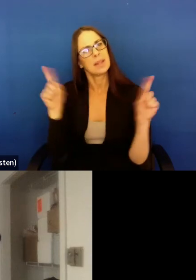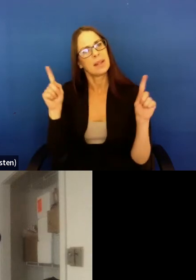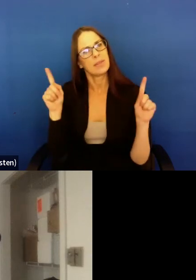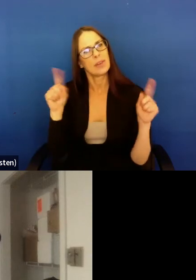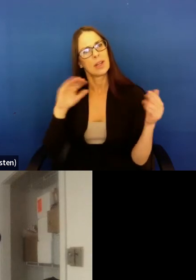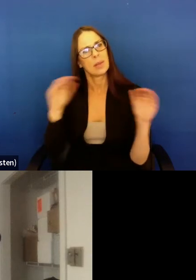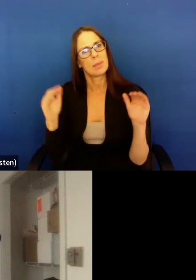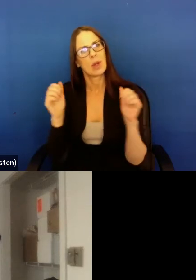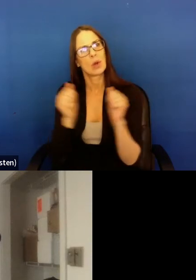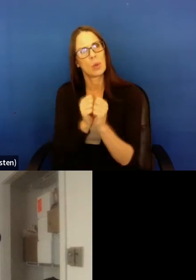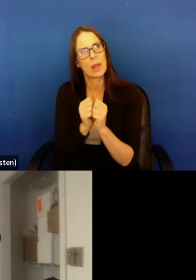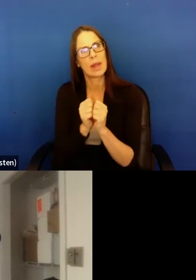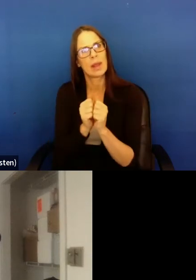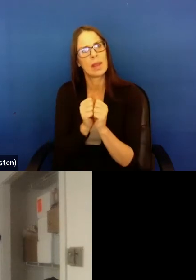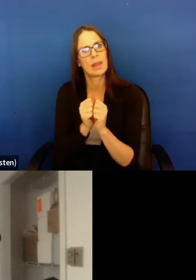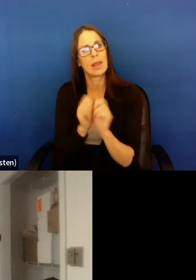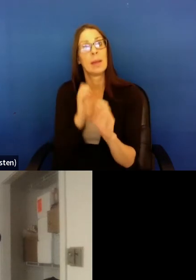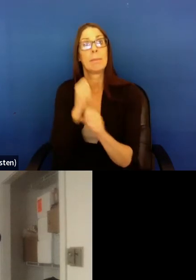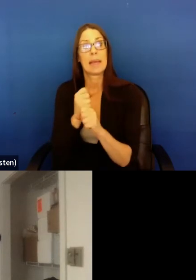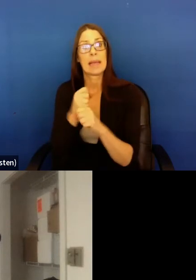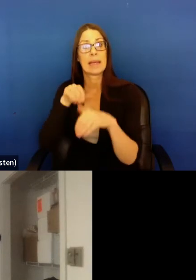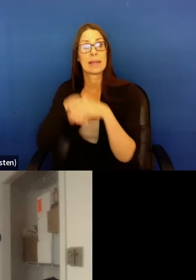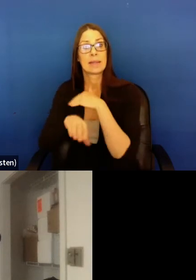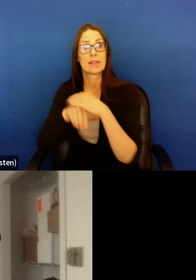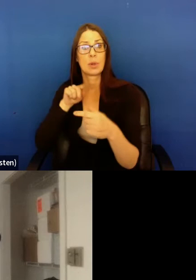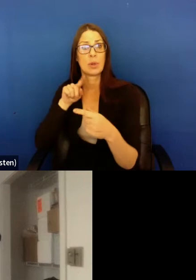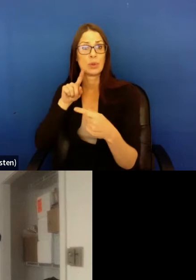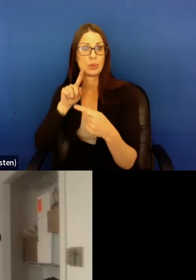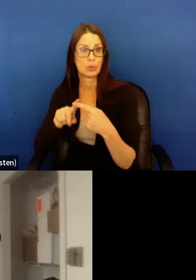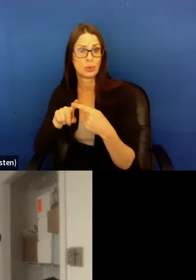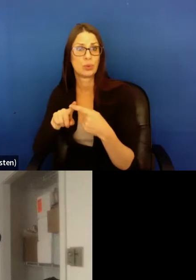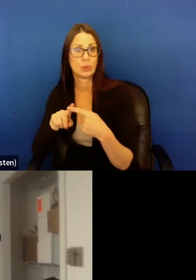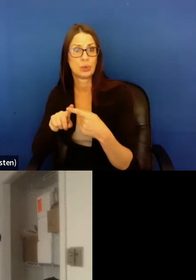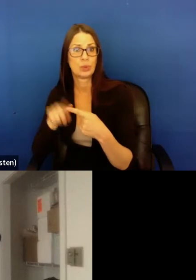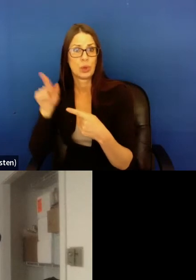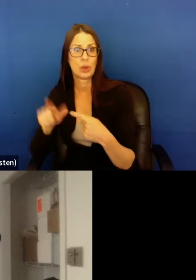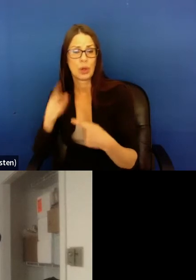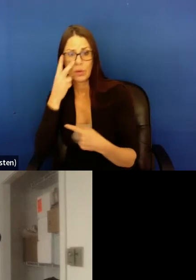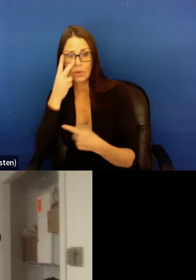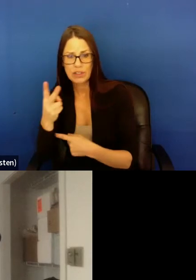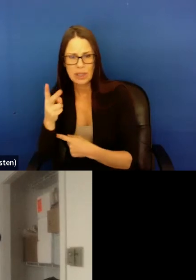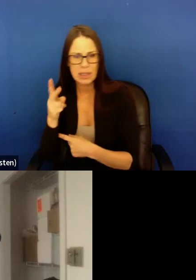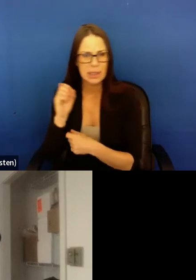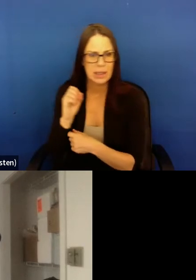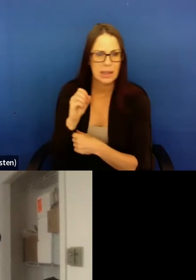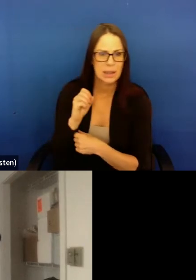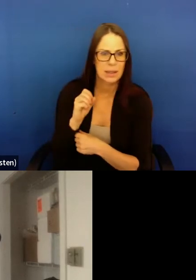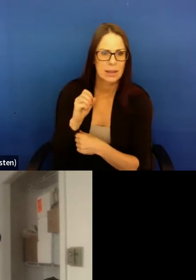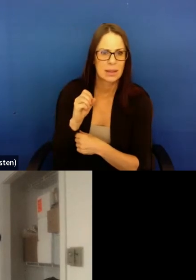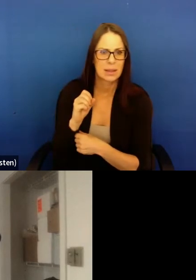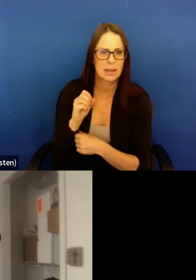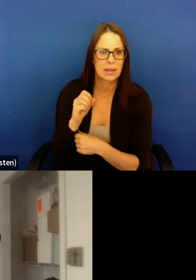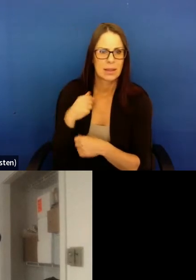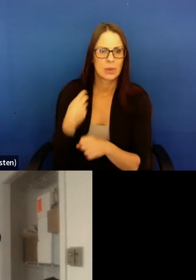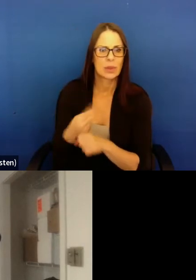some vision who don't use a cane, right? Because it's kind of a new thing that I think people, and I'm part of this new wave that